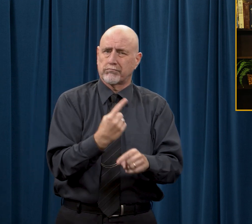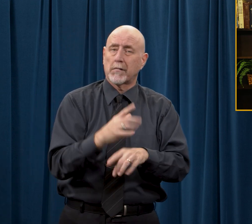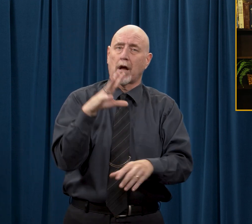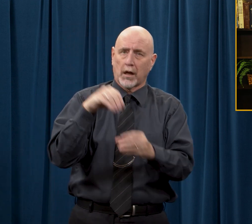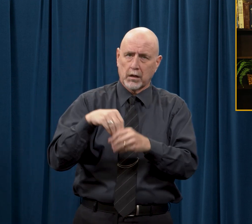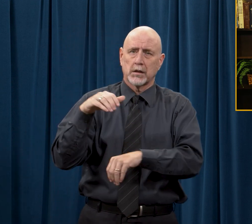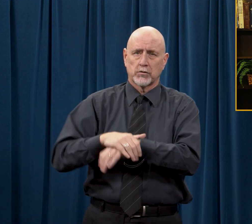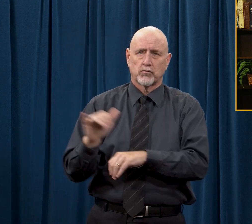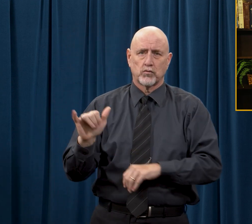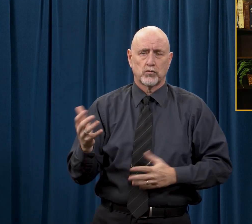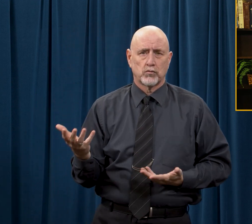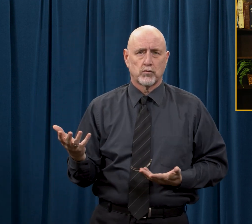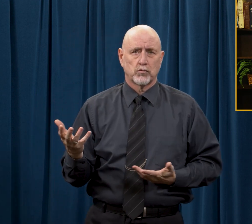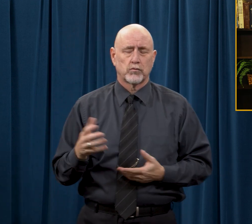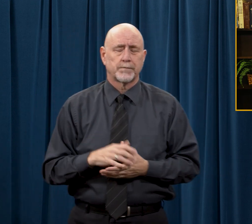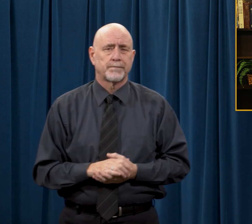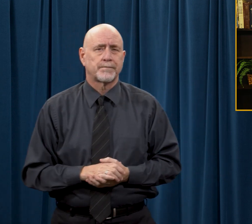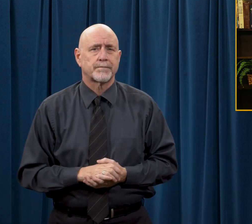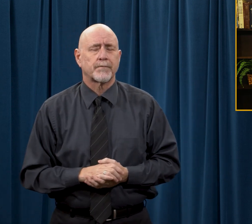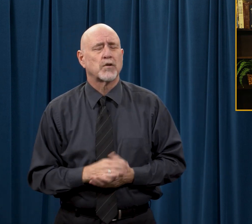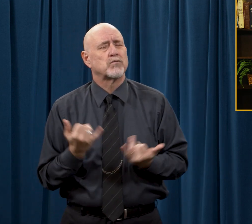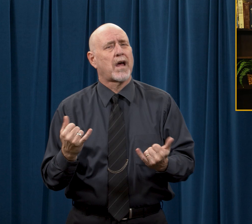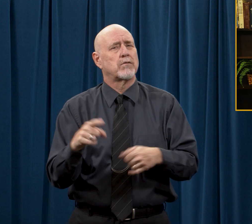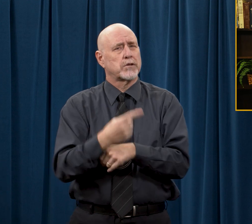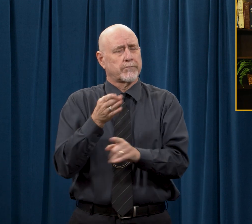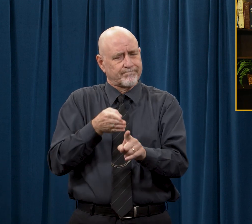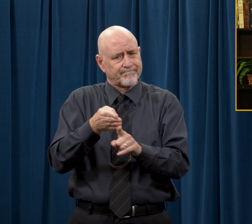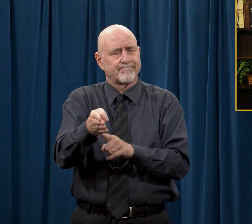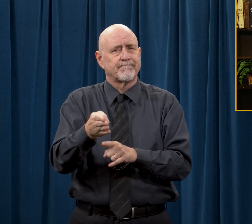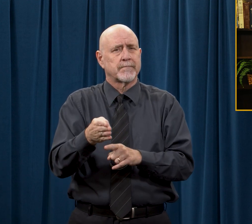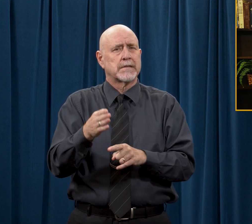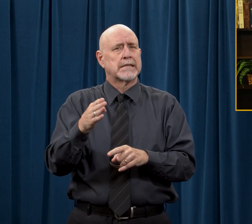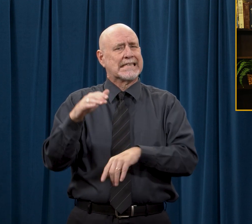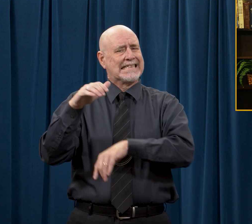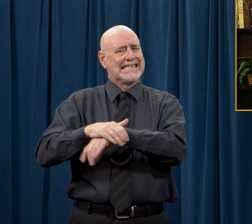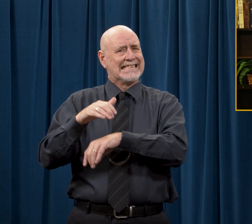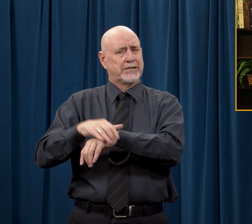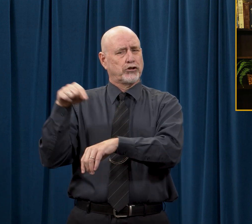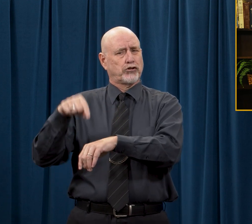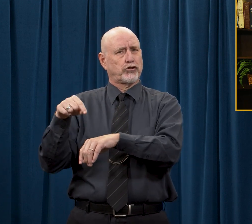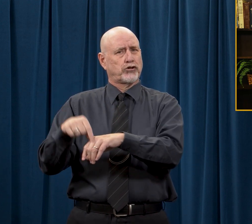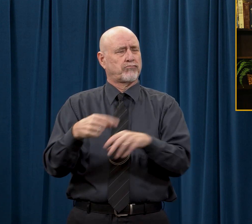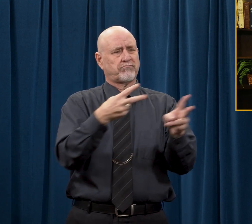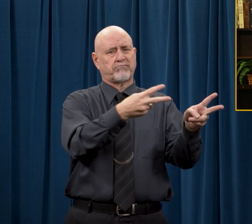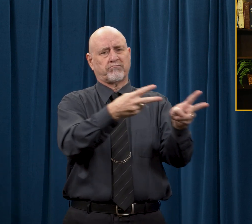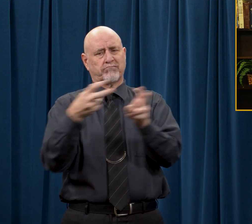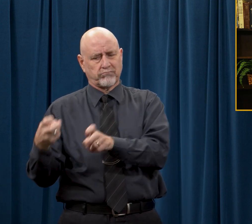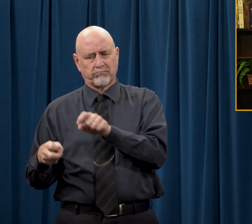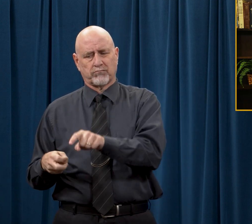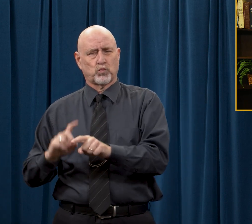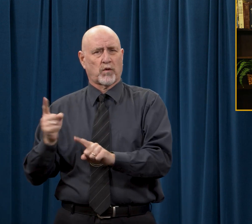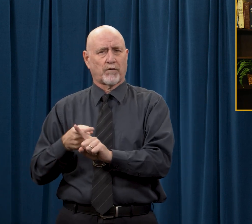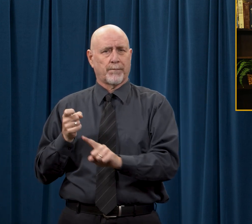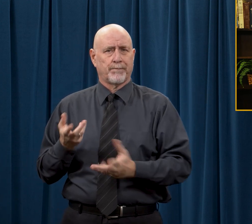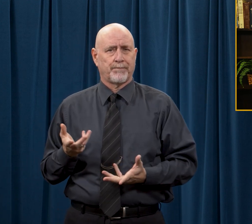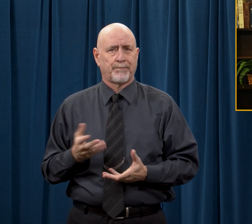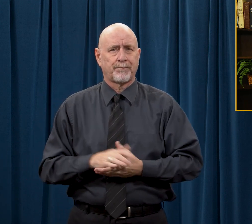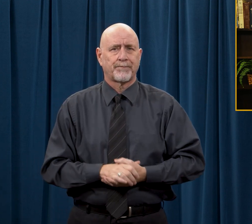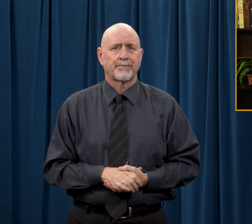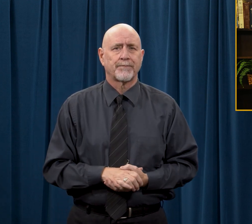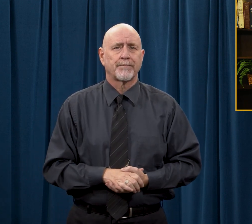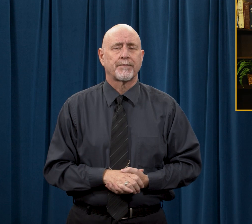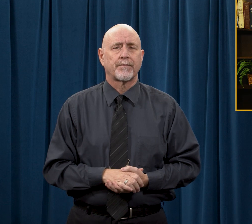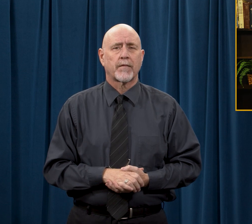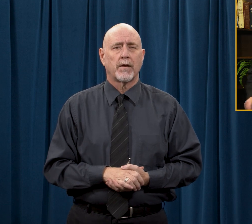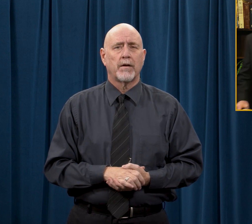of mankind, including English. So let's talk about the origins of the English